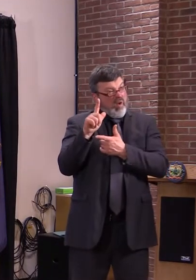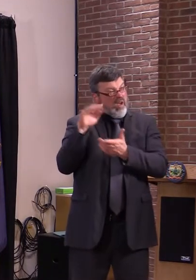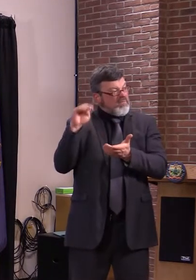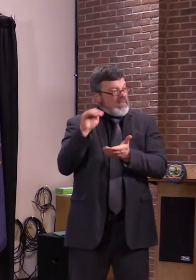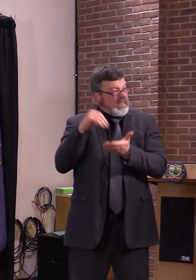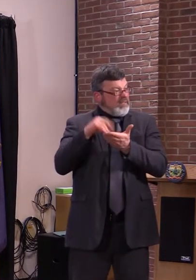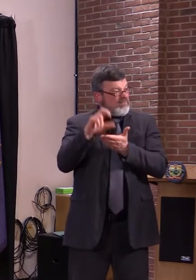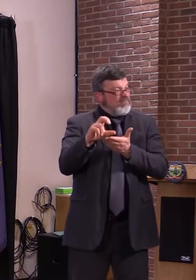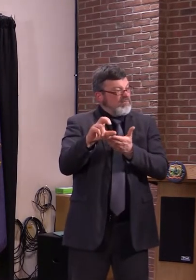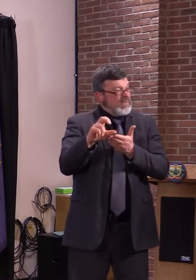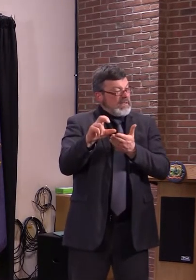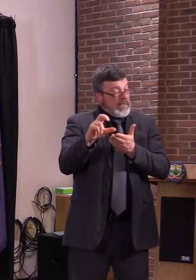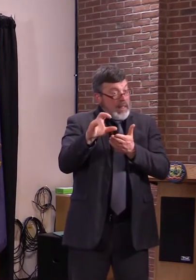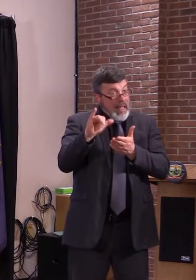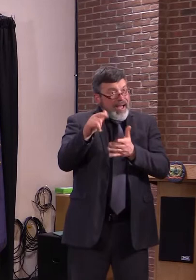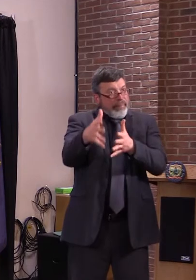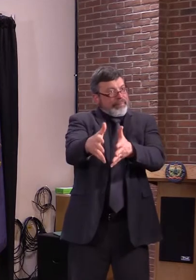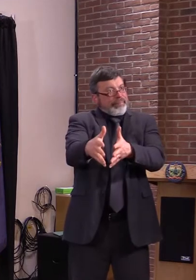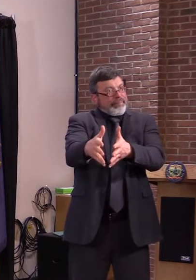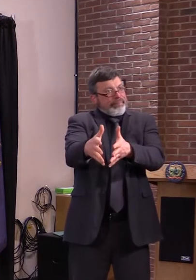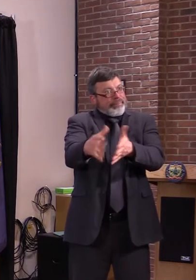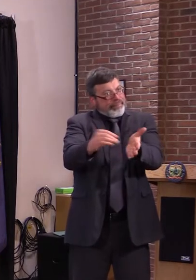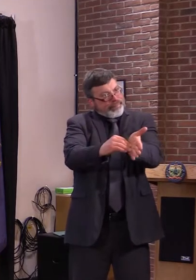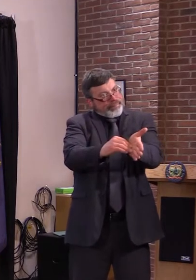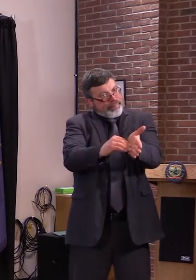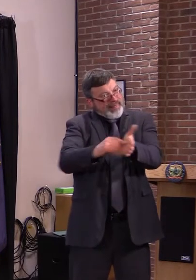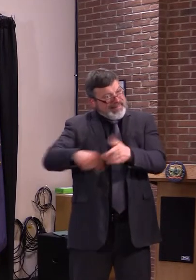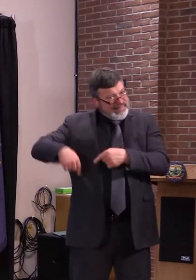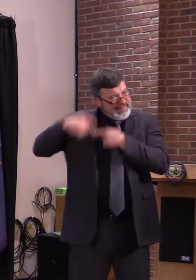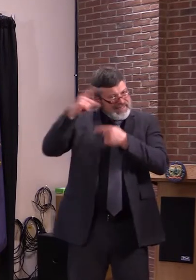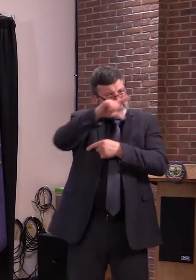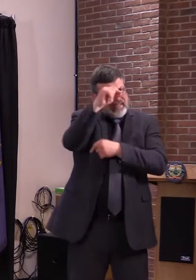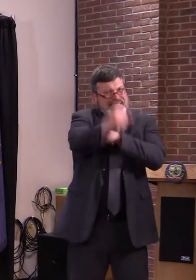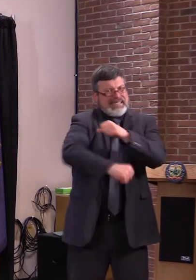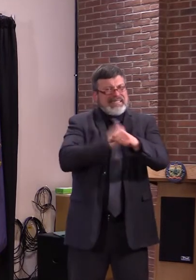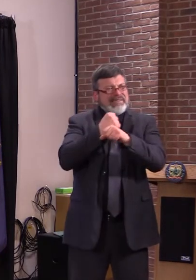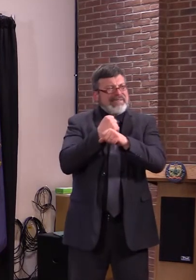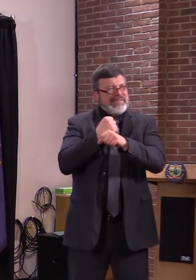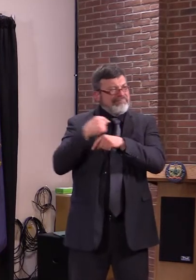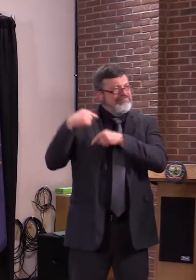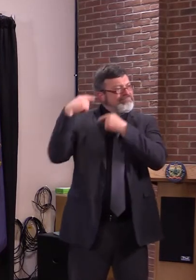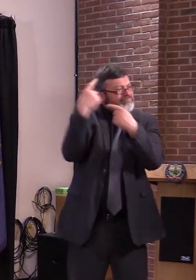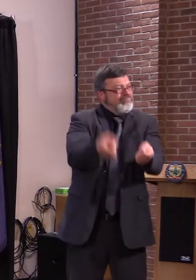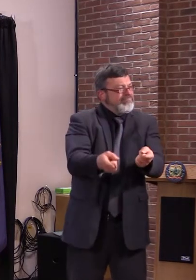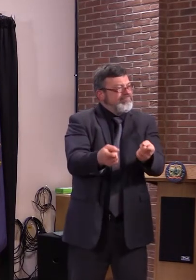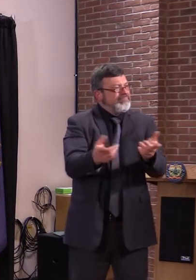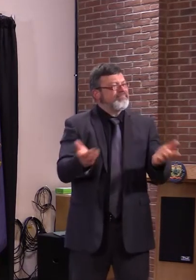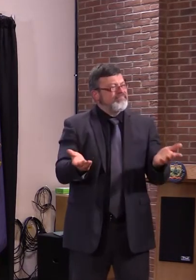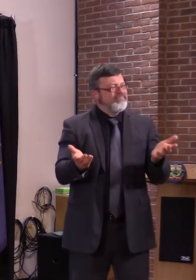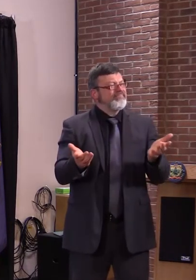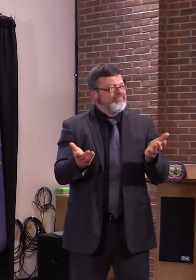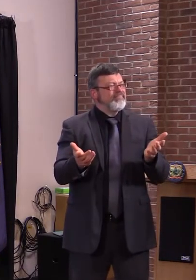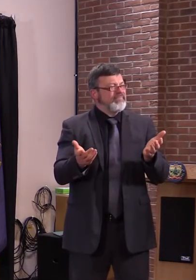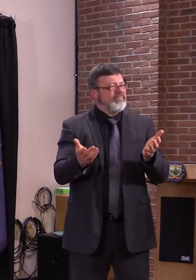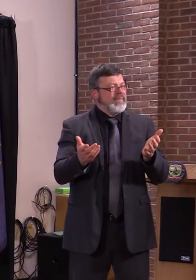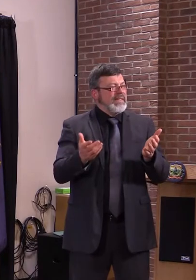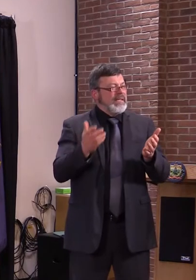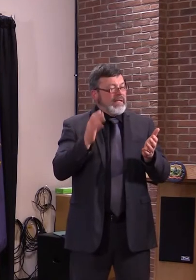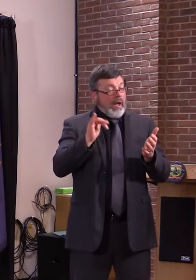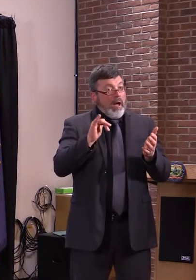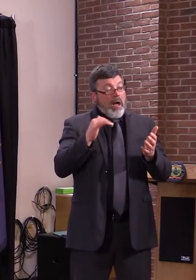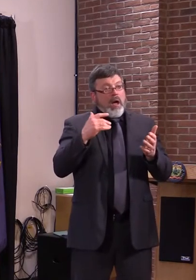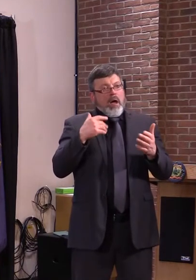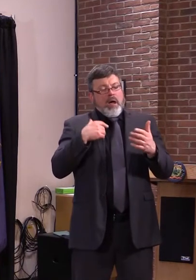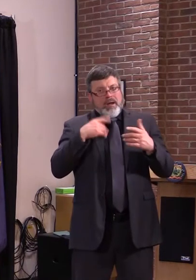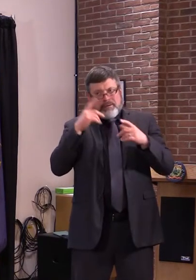almost two decades. There's a plan to close half of it, but there's no plan to close the remaining $10